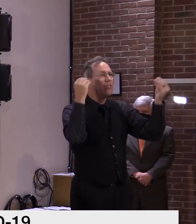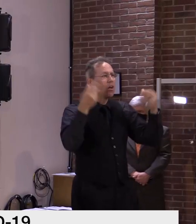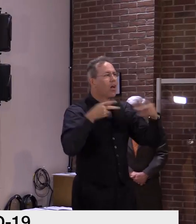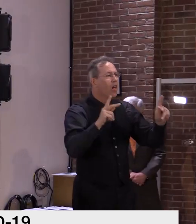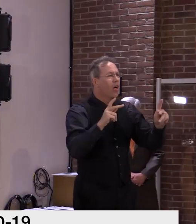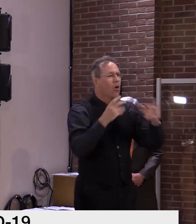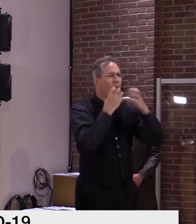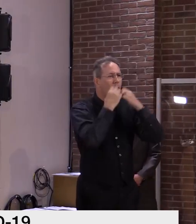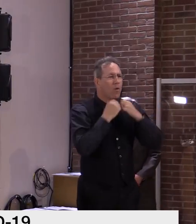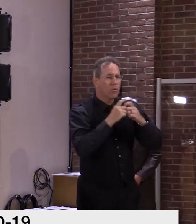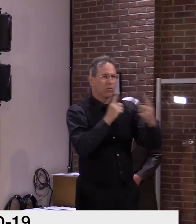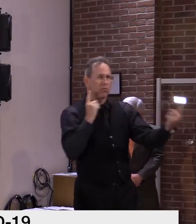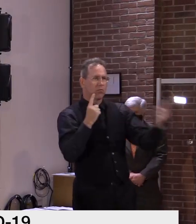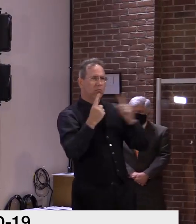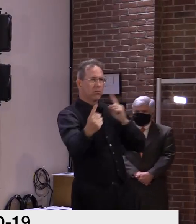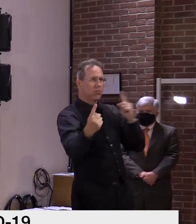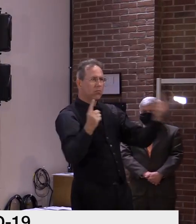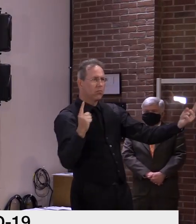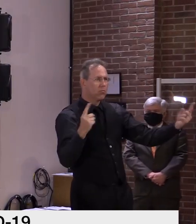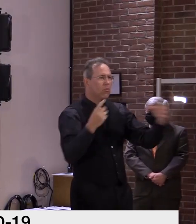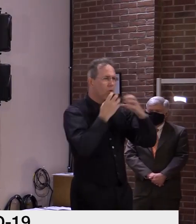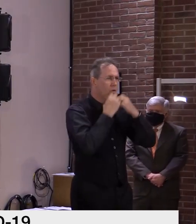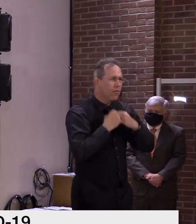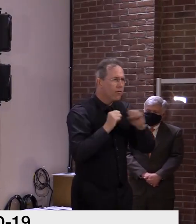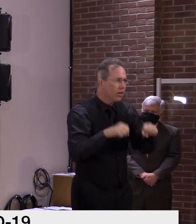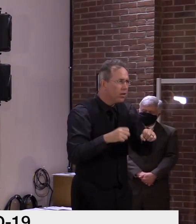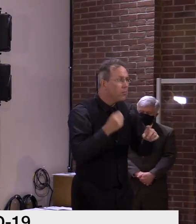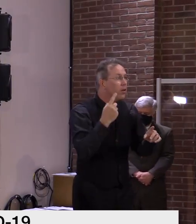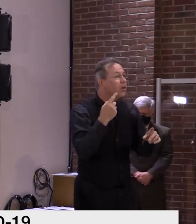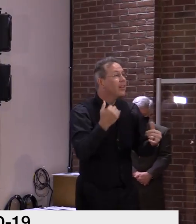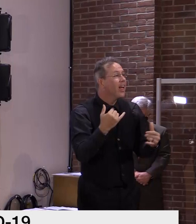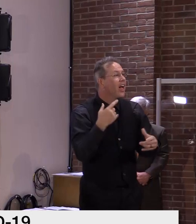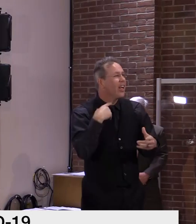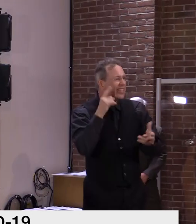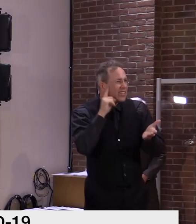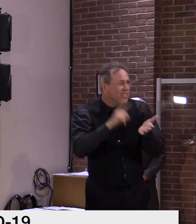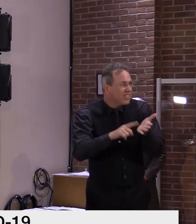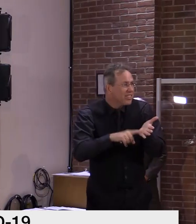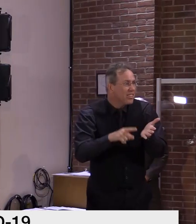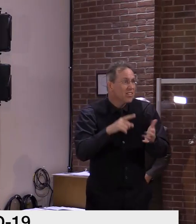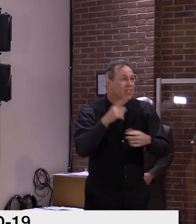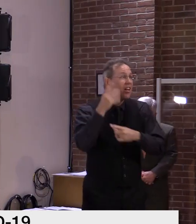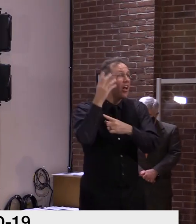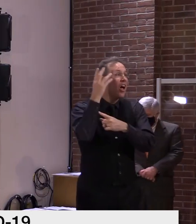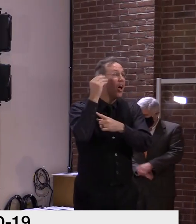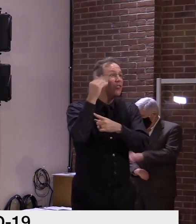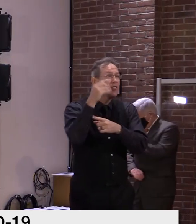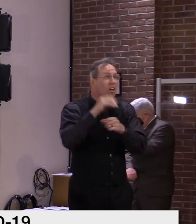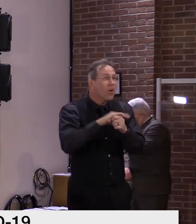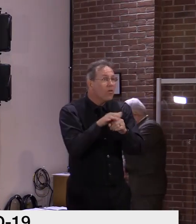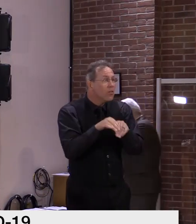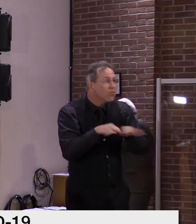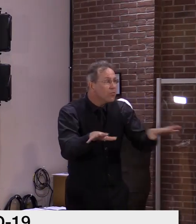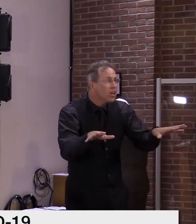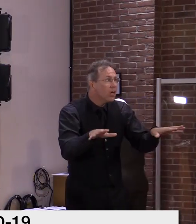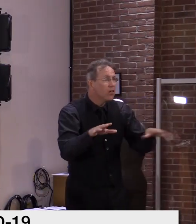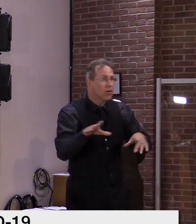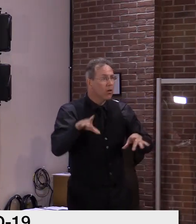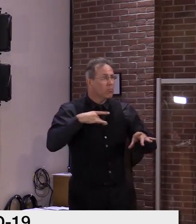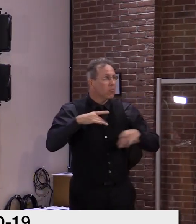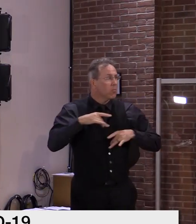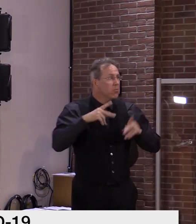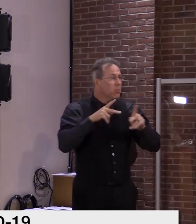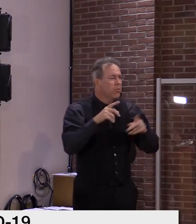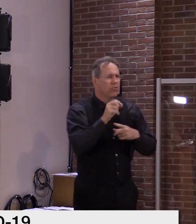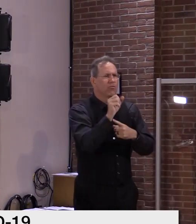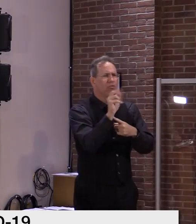unusual to acquire COVID from an outdoor interaction, quite unusual. And so we